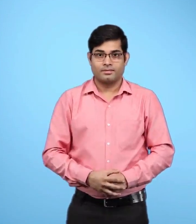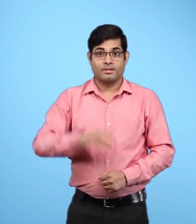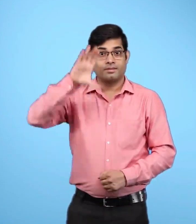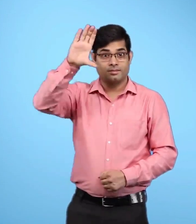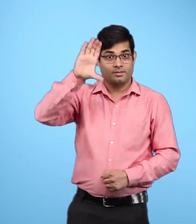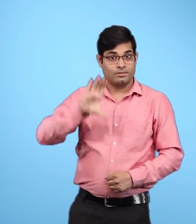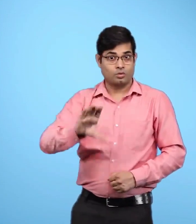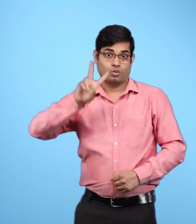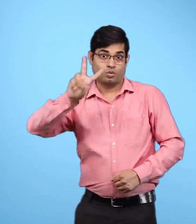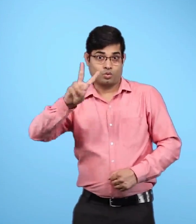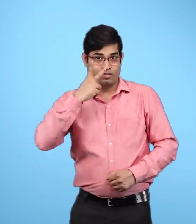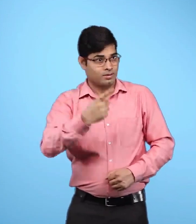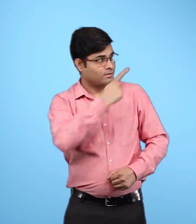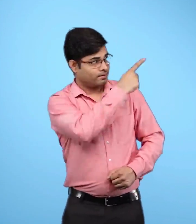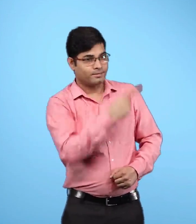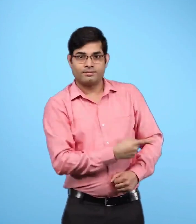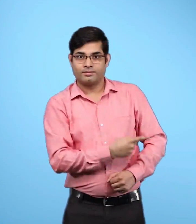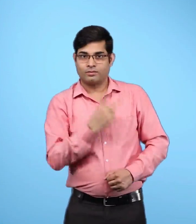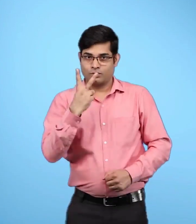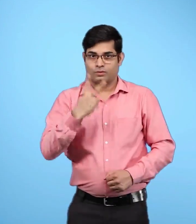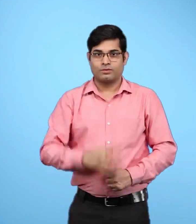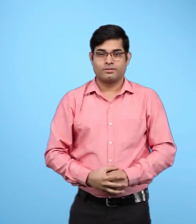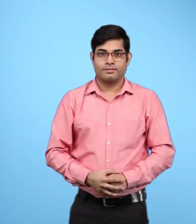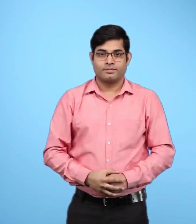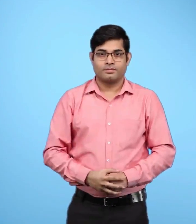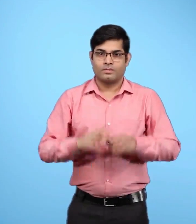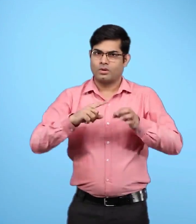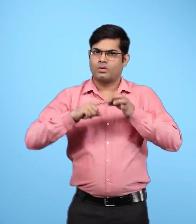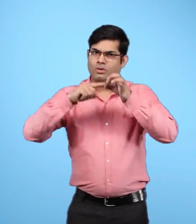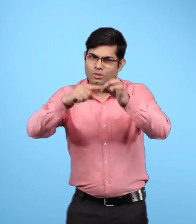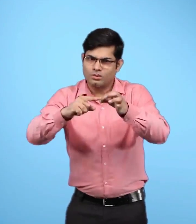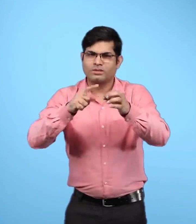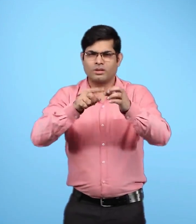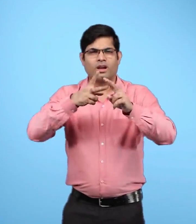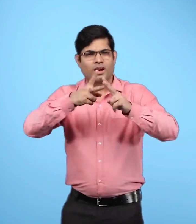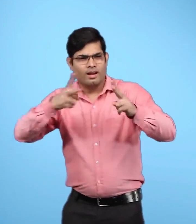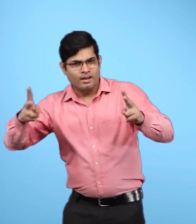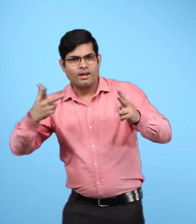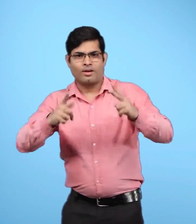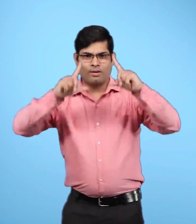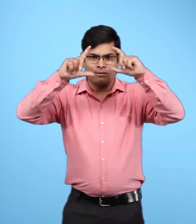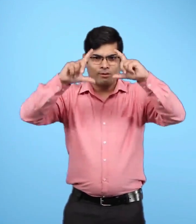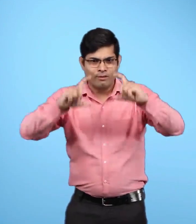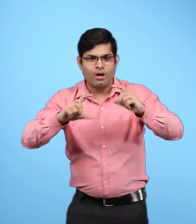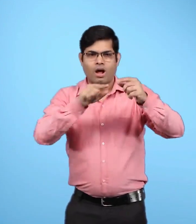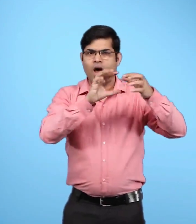This page is divided into two parts. Each part has questions based on pictures.